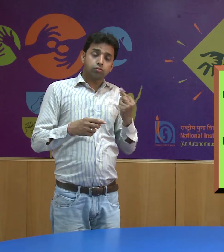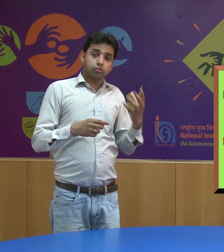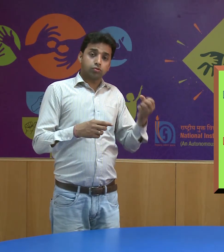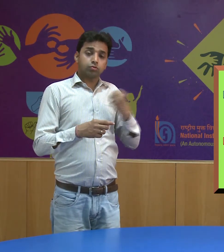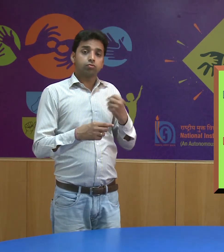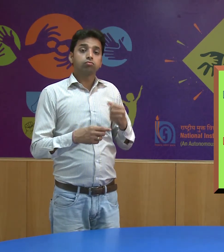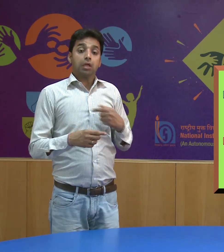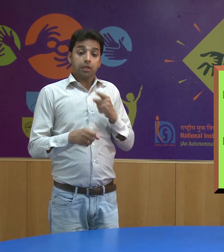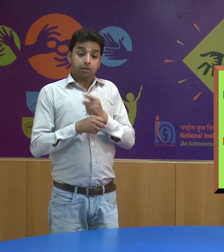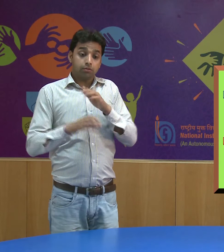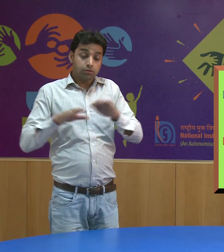students.